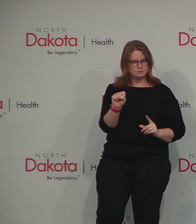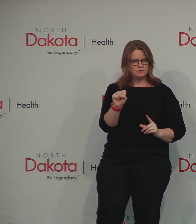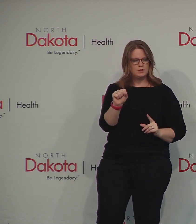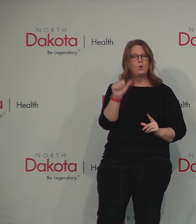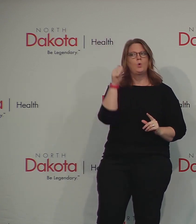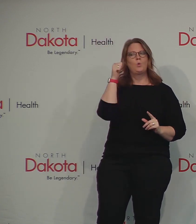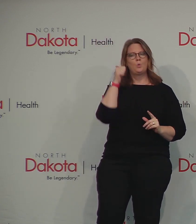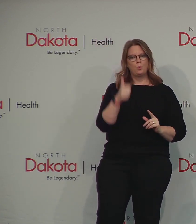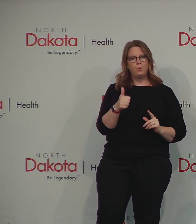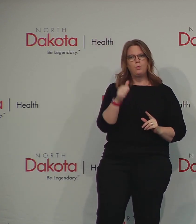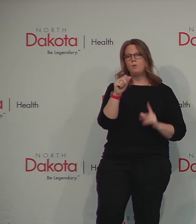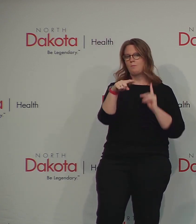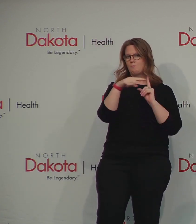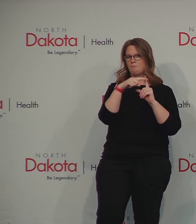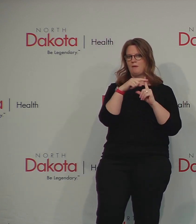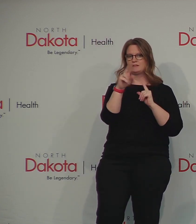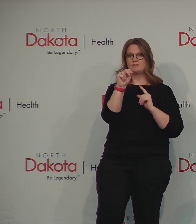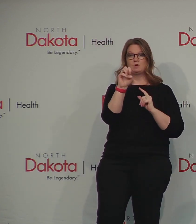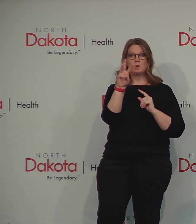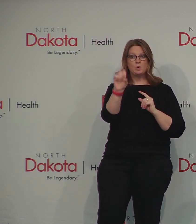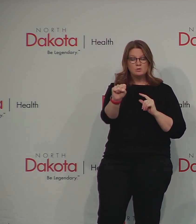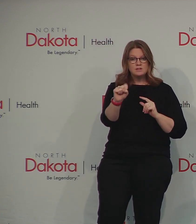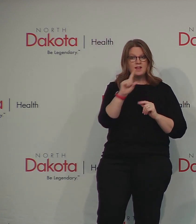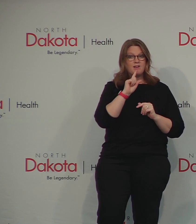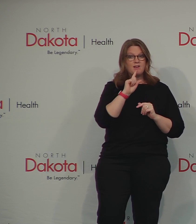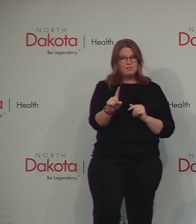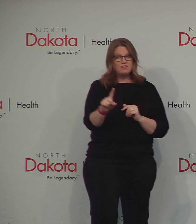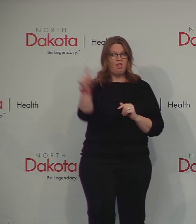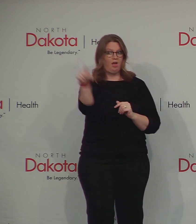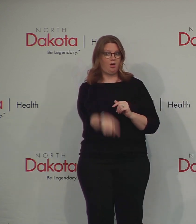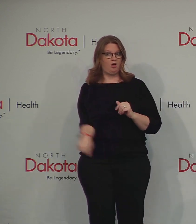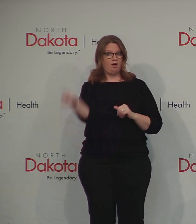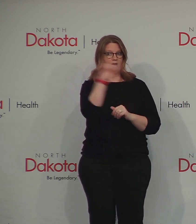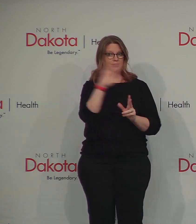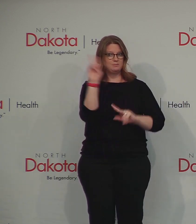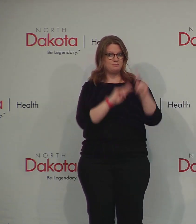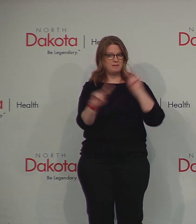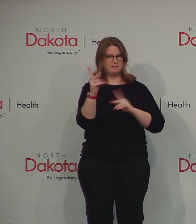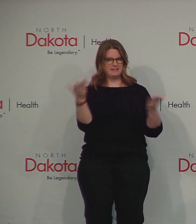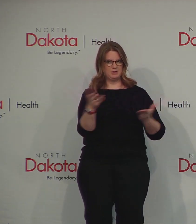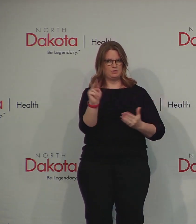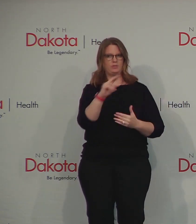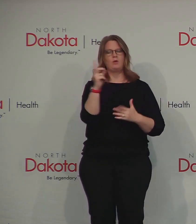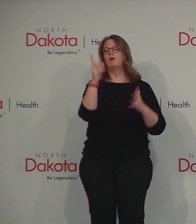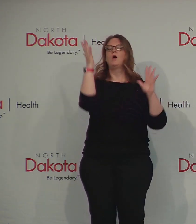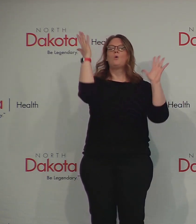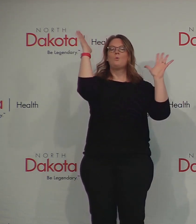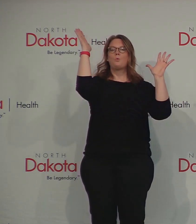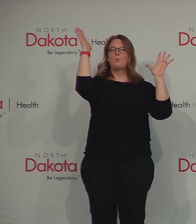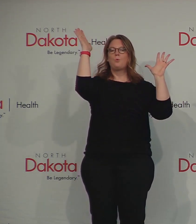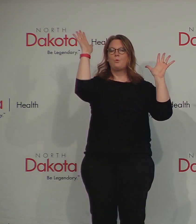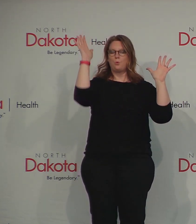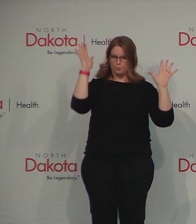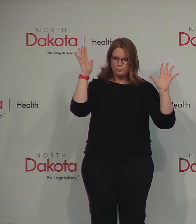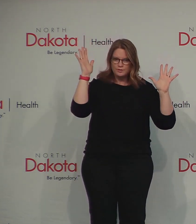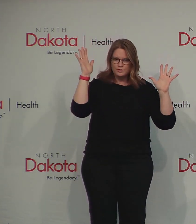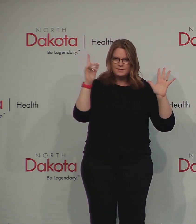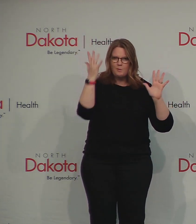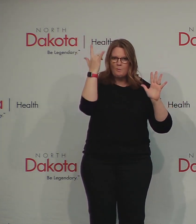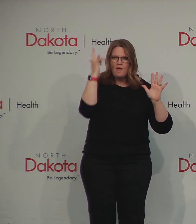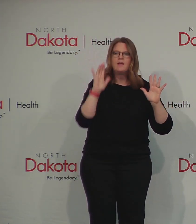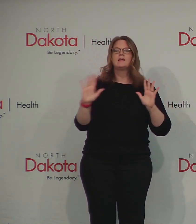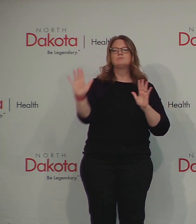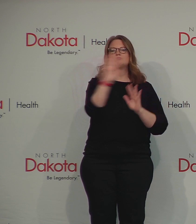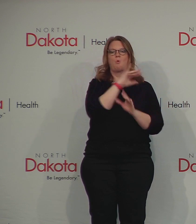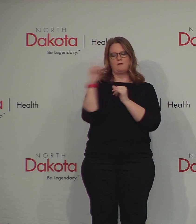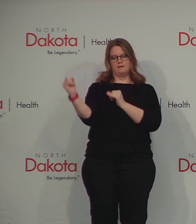that should be celebrated by all North Dakotans because it's the work that you've been doing, the individual